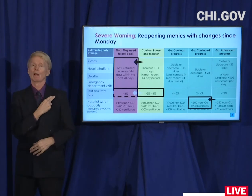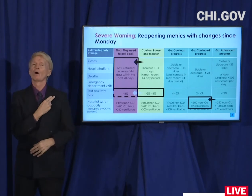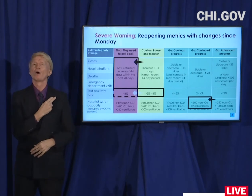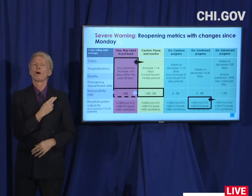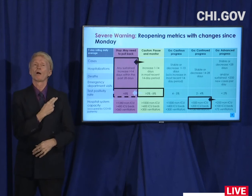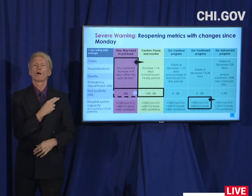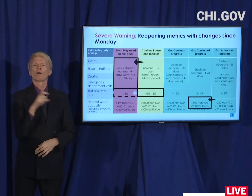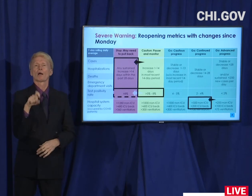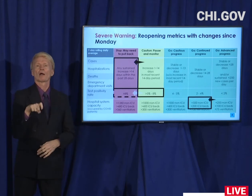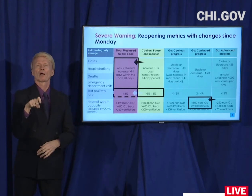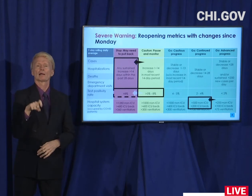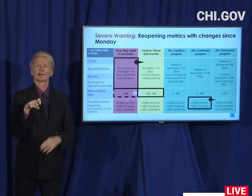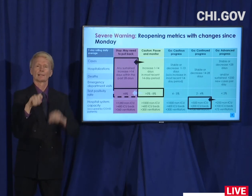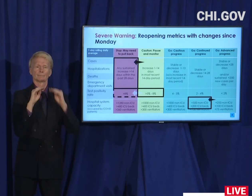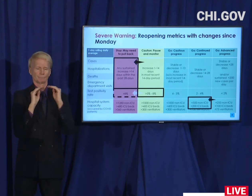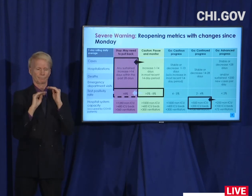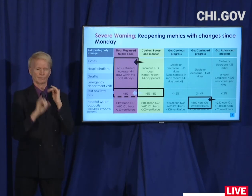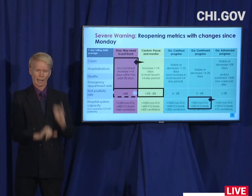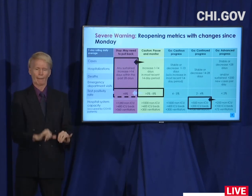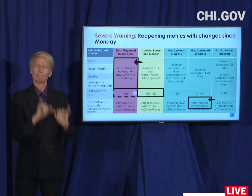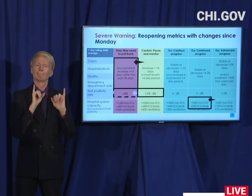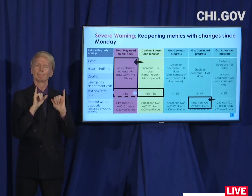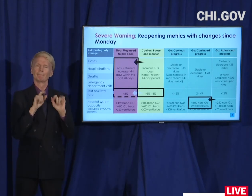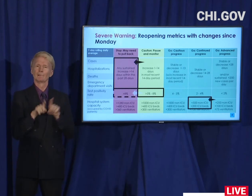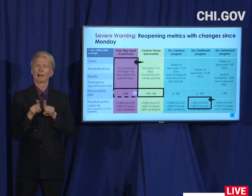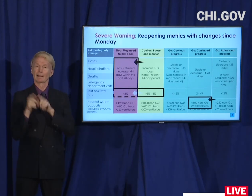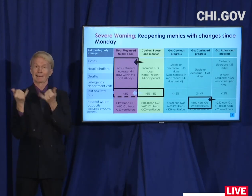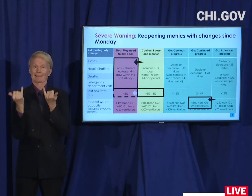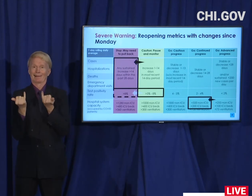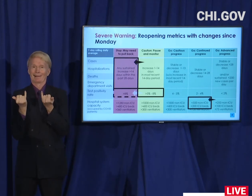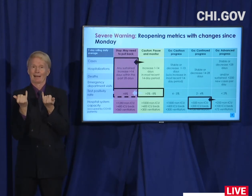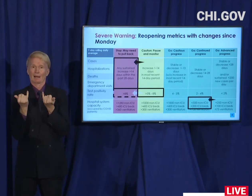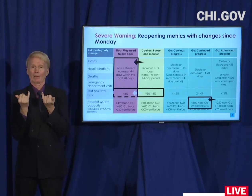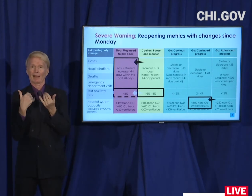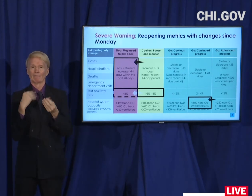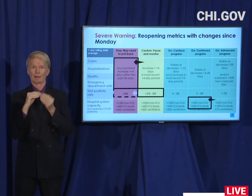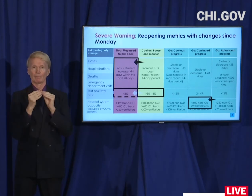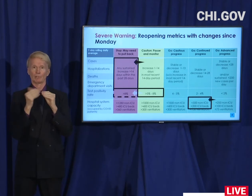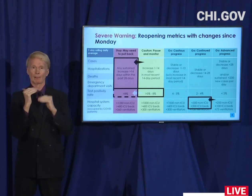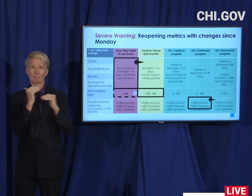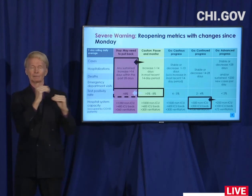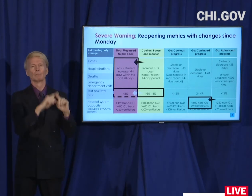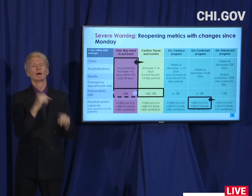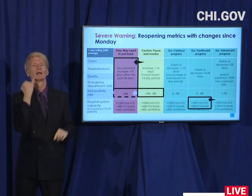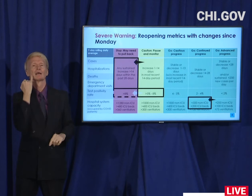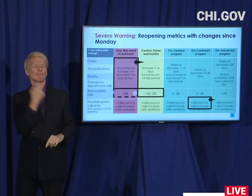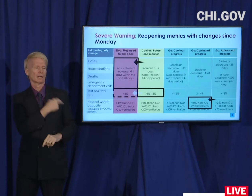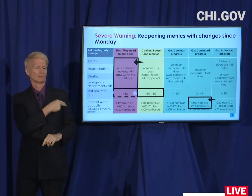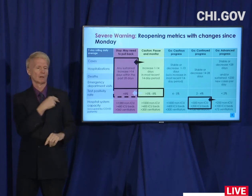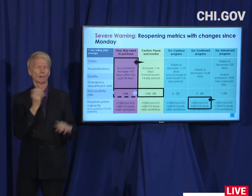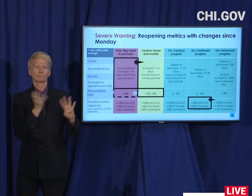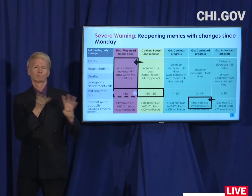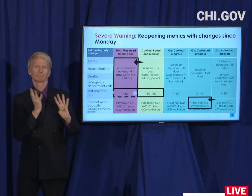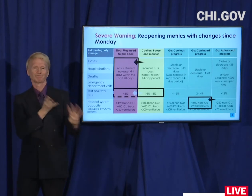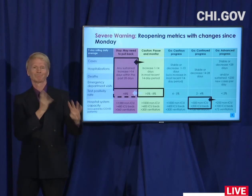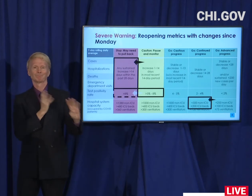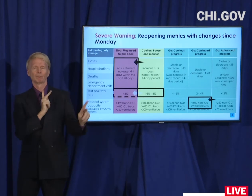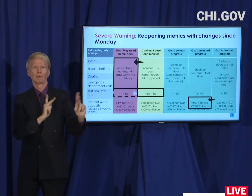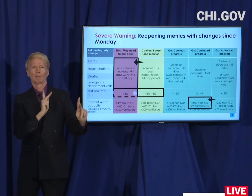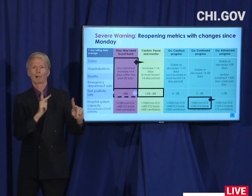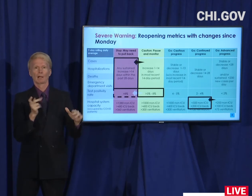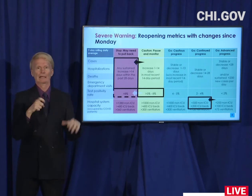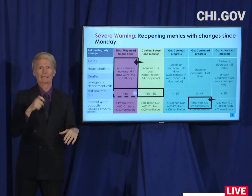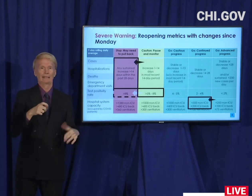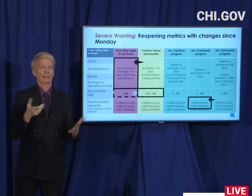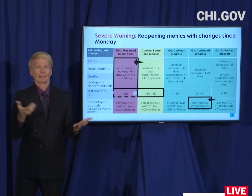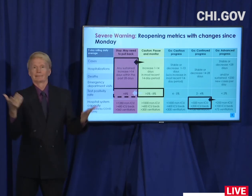in the range that we've laid out. At this point, they are. But that's the other thing that could happen. We could start to see hospital capacity moving into a stage where we wouldn't be able to. So